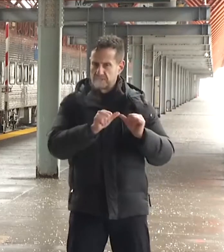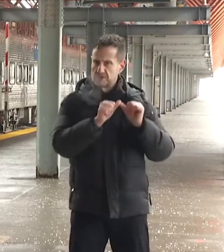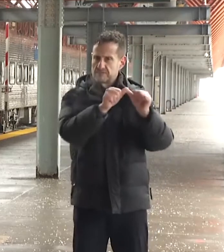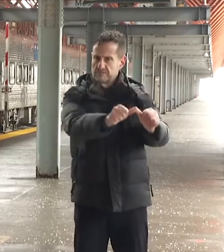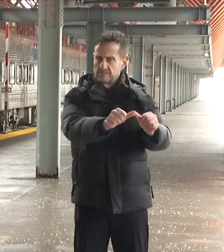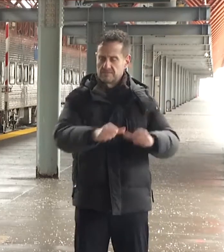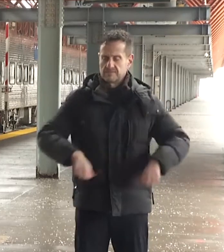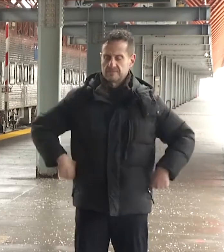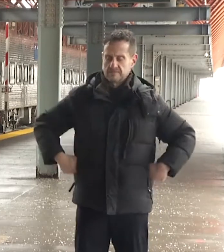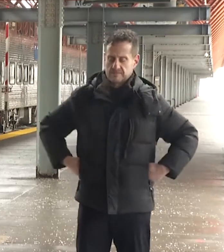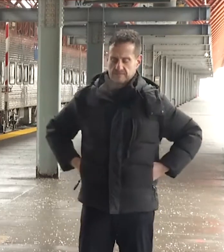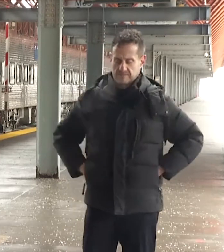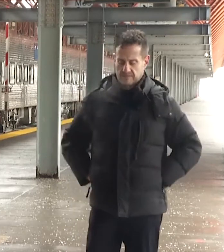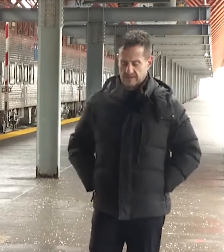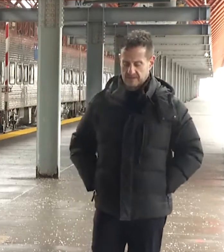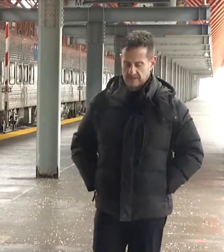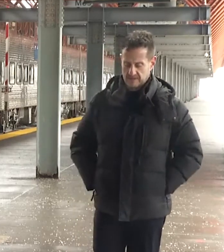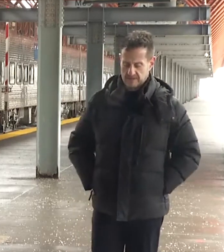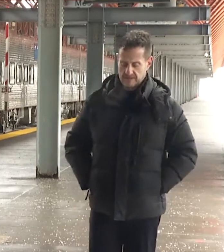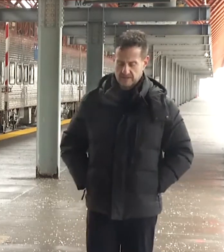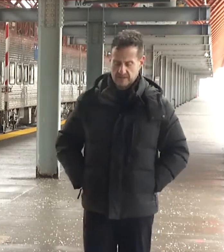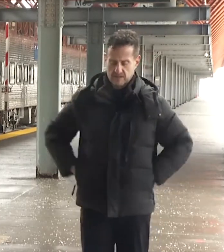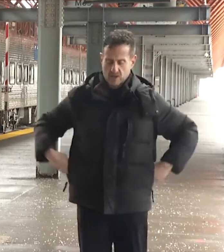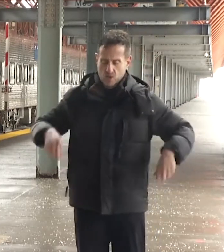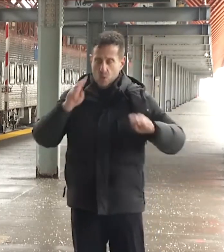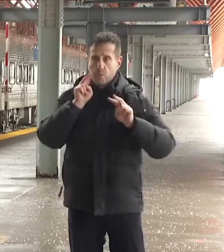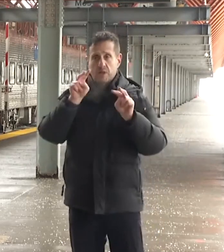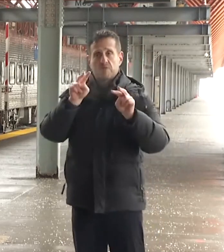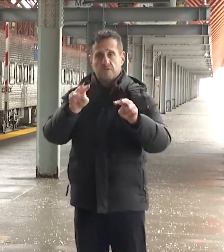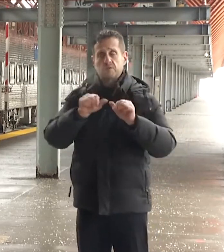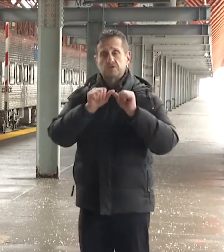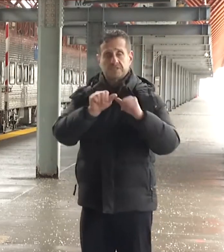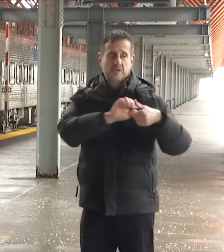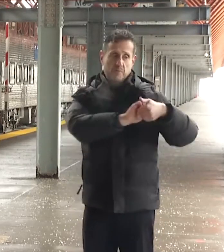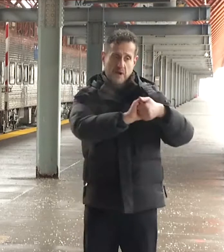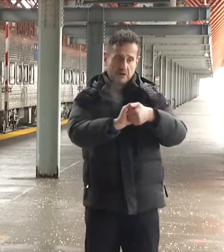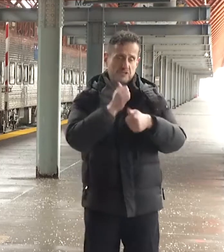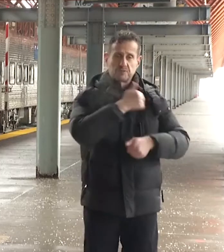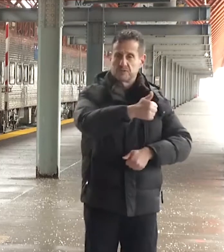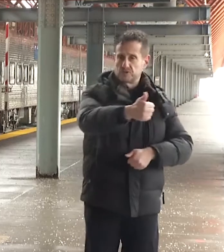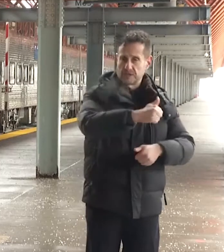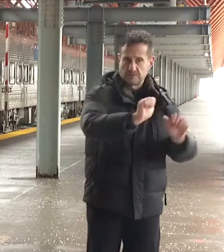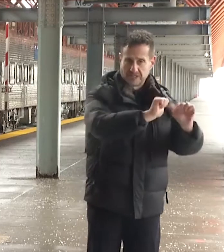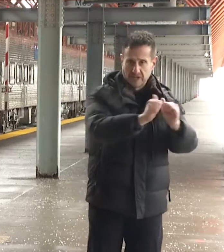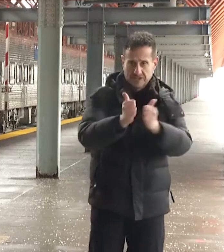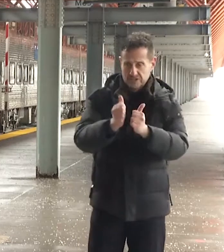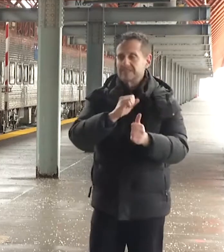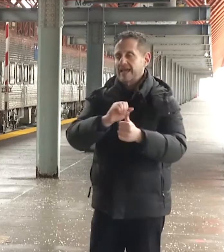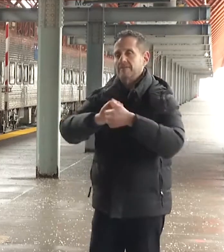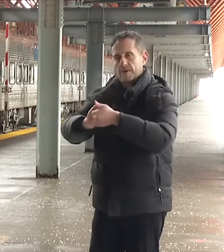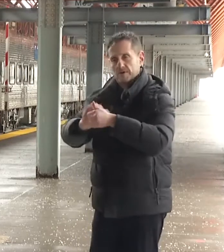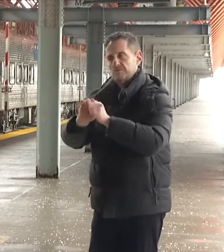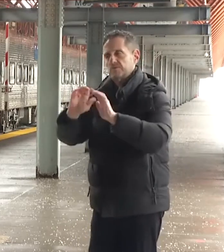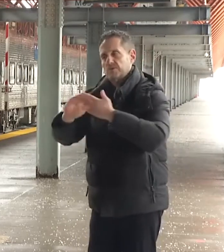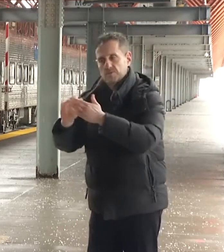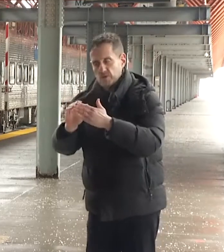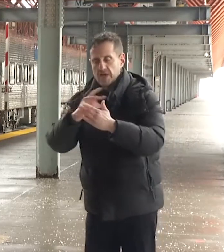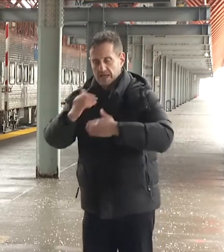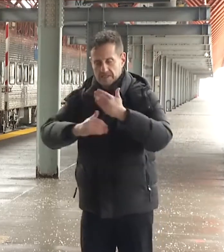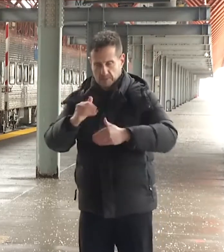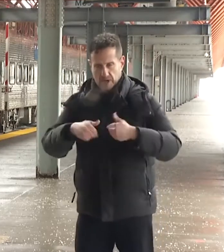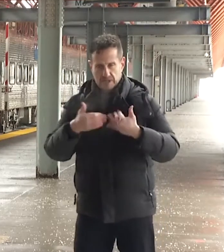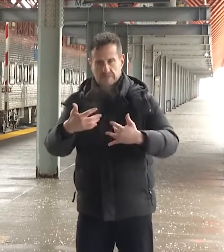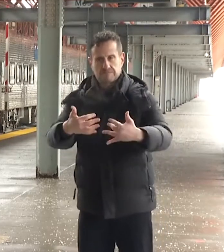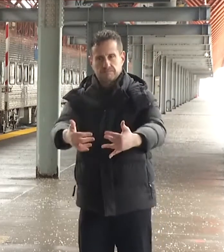We look forward to our continued partnerships with the transit agencies and with the community as this process unfolds. We've already